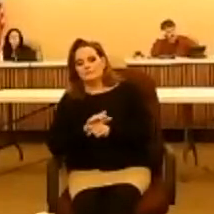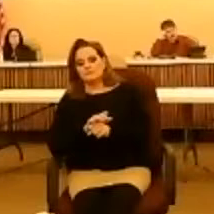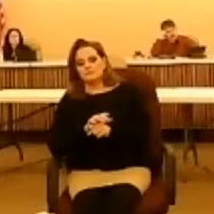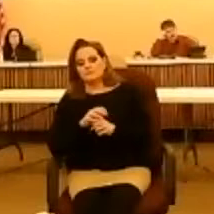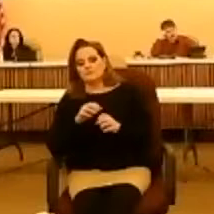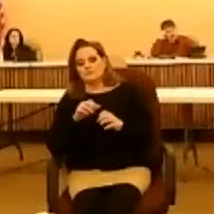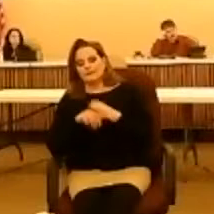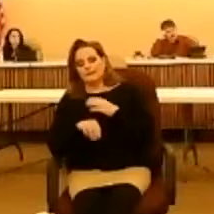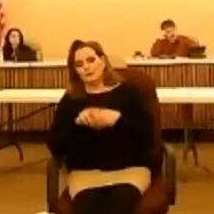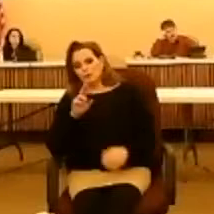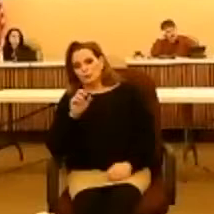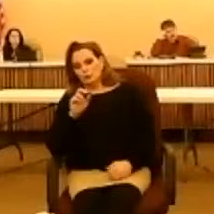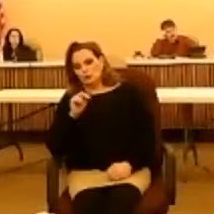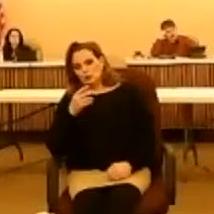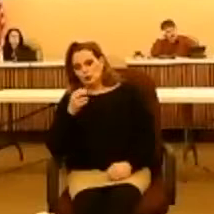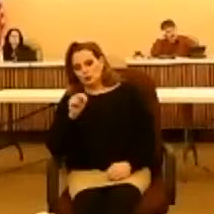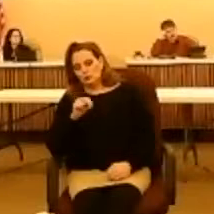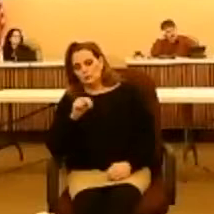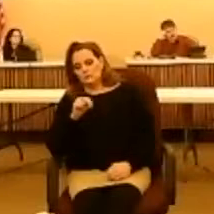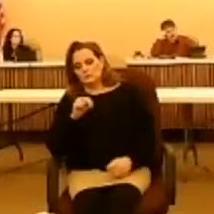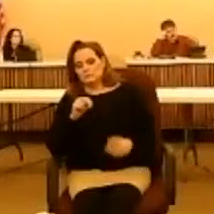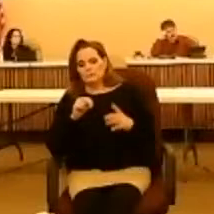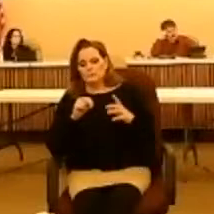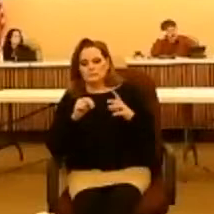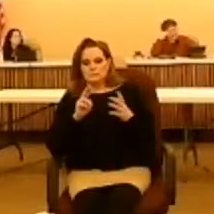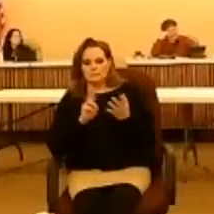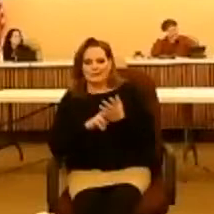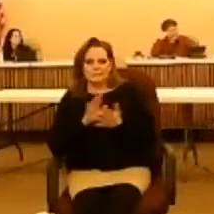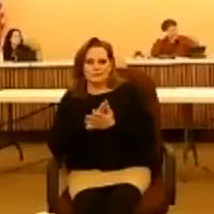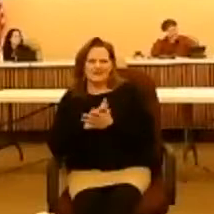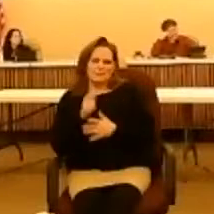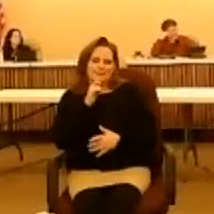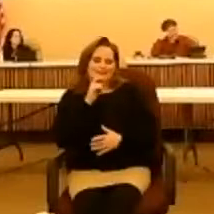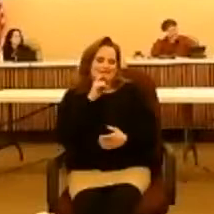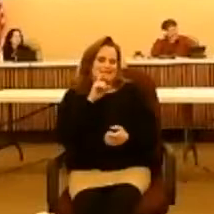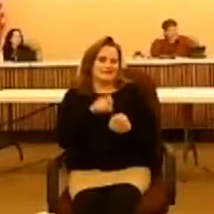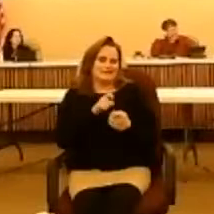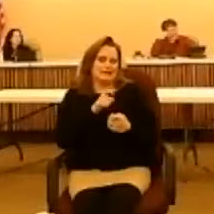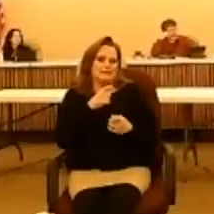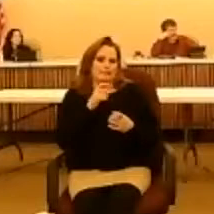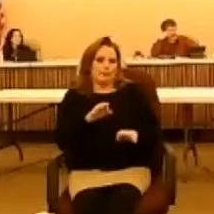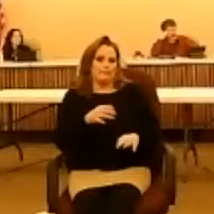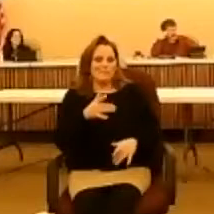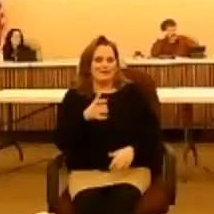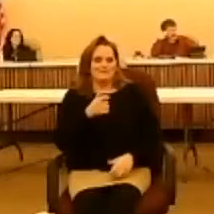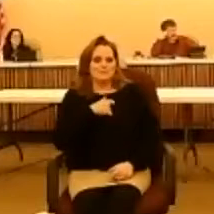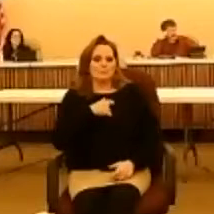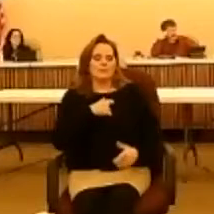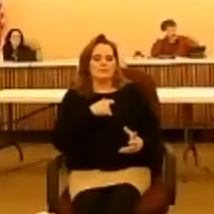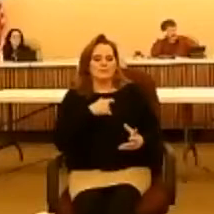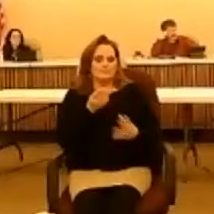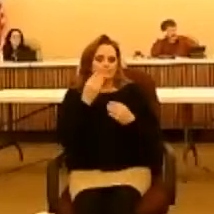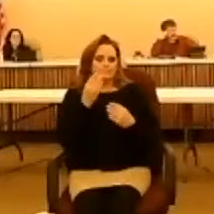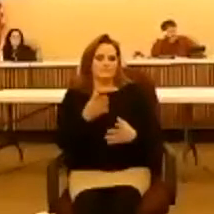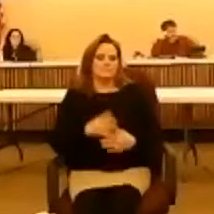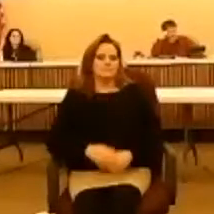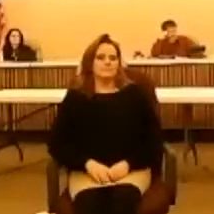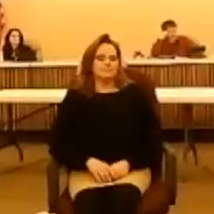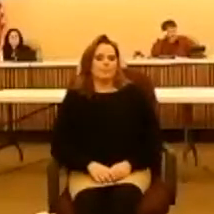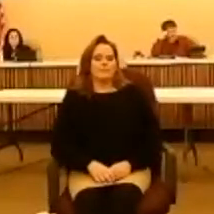union contract. So I may not have stated that exactly correctly, but I just wanted to get that on the public record for our